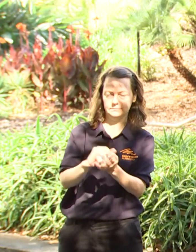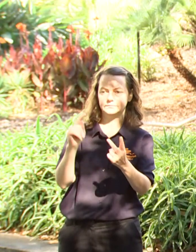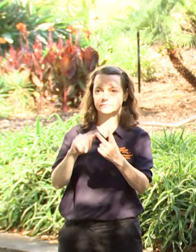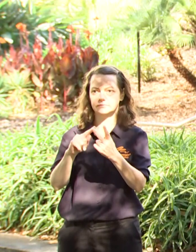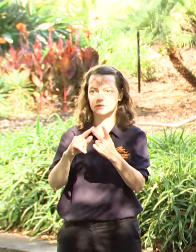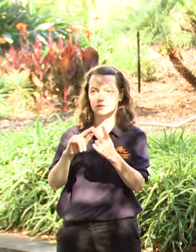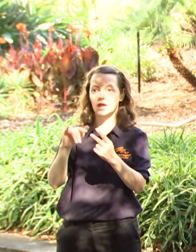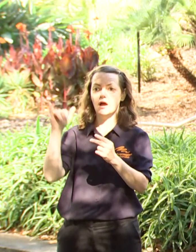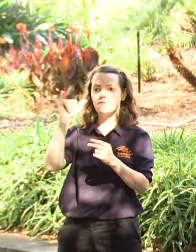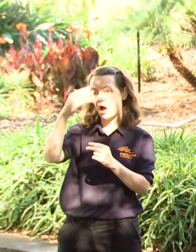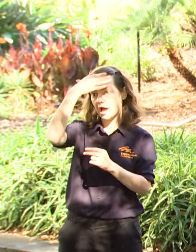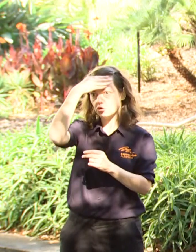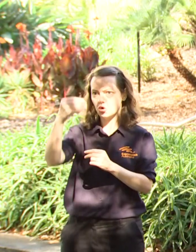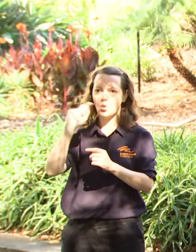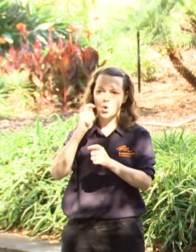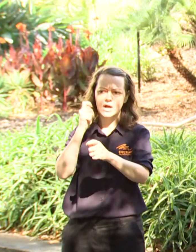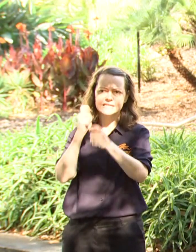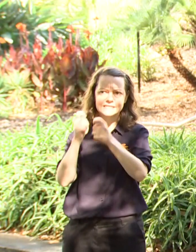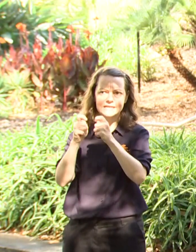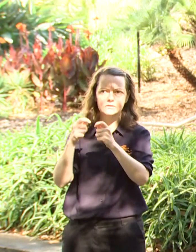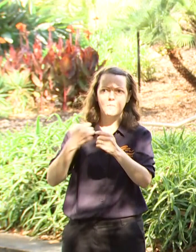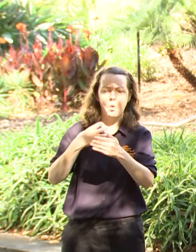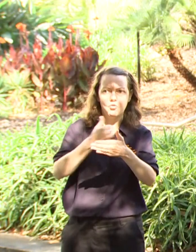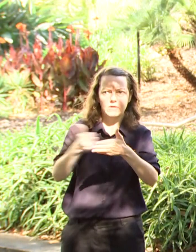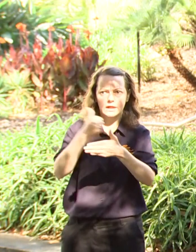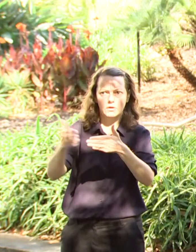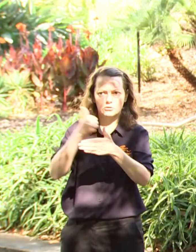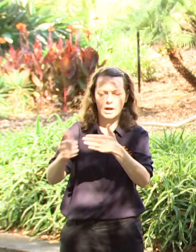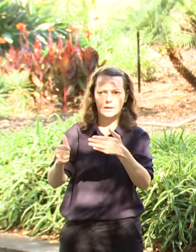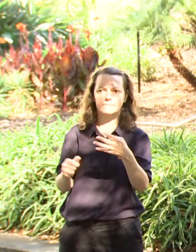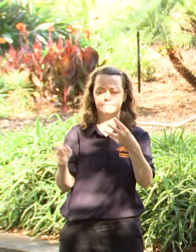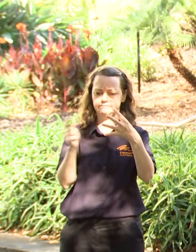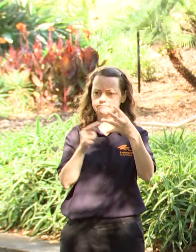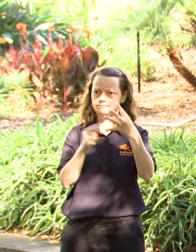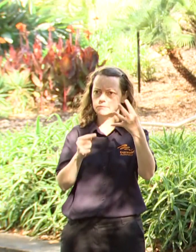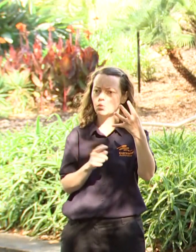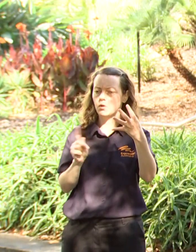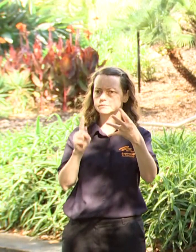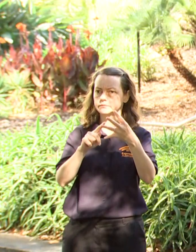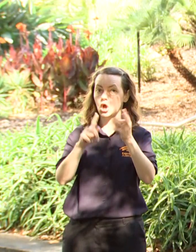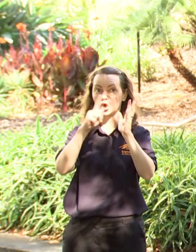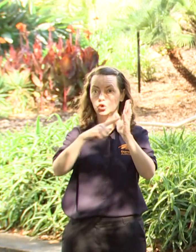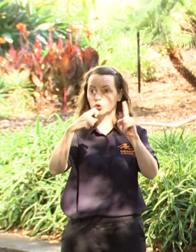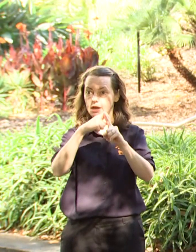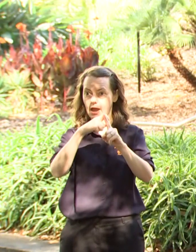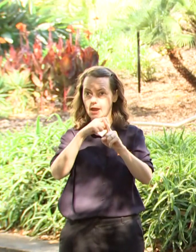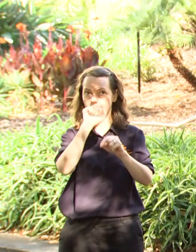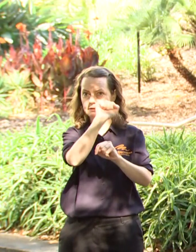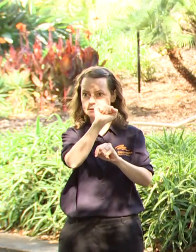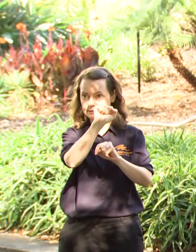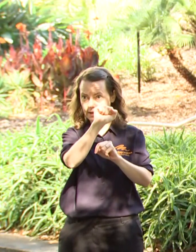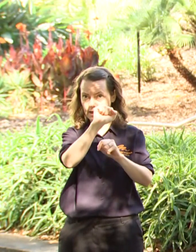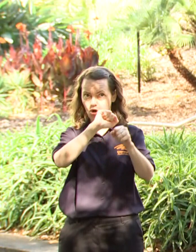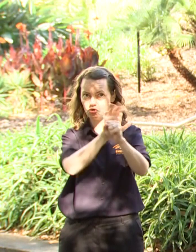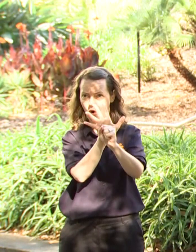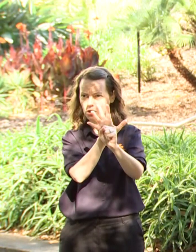as if they were a returned traveller, a whole range of measures that we've pushed and advocated for, particularly in light of the UK strain. I